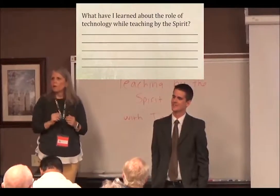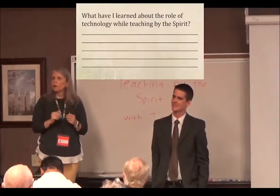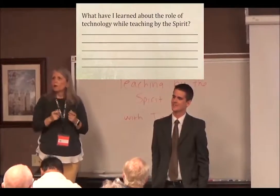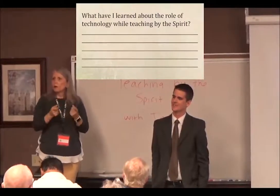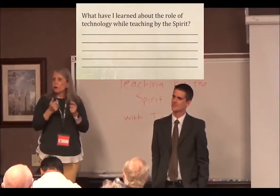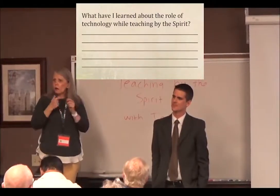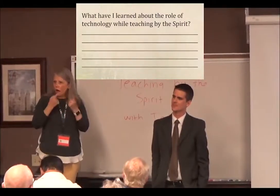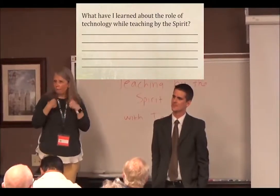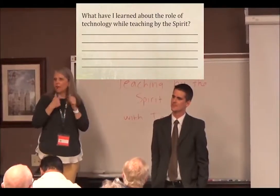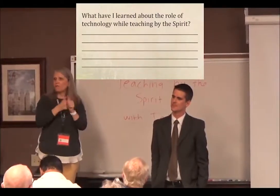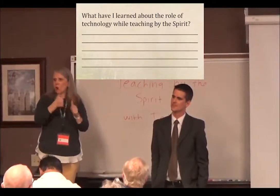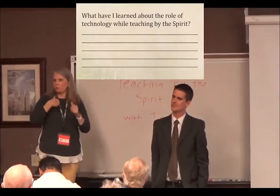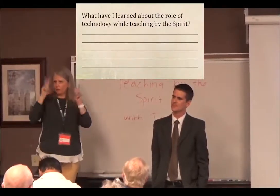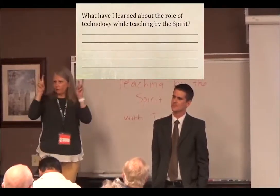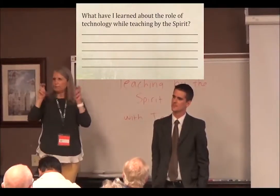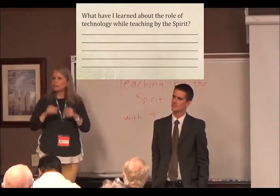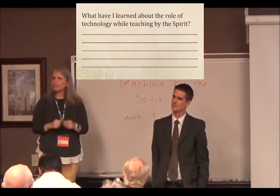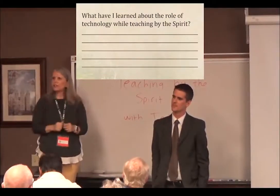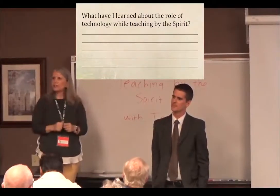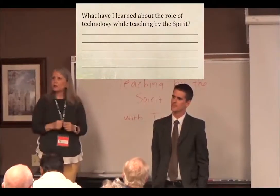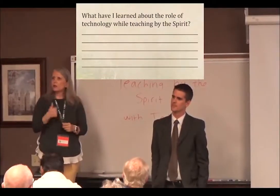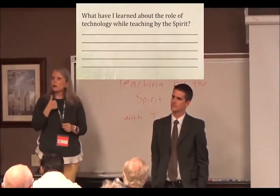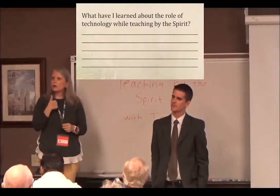the new church program book, that Come Follow Me book,